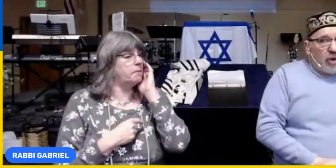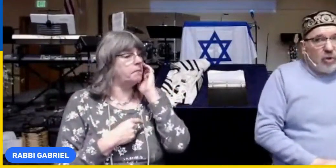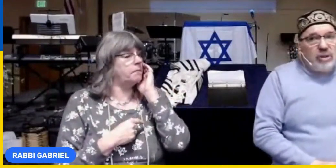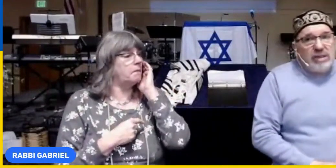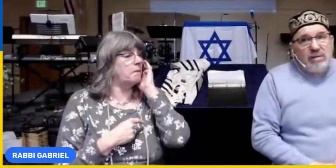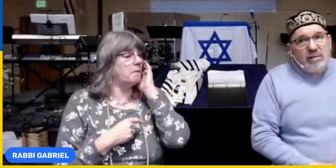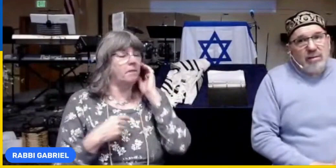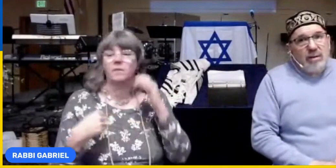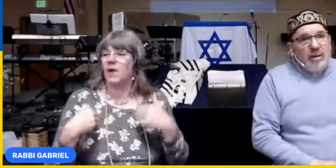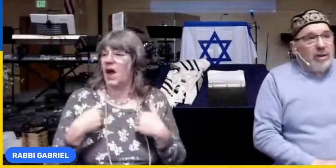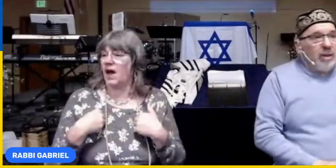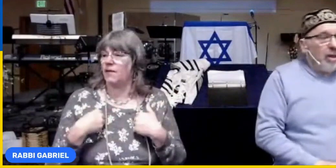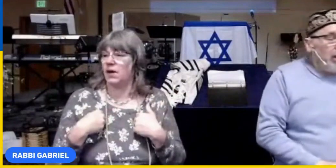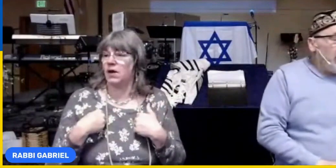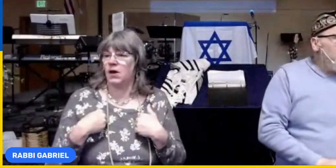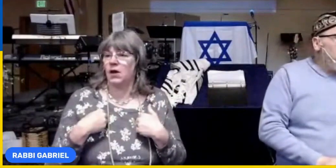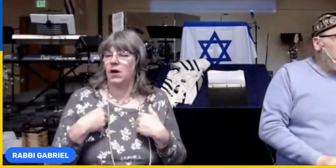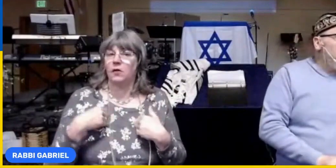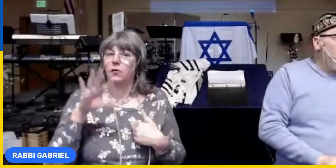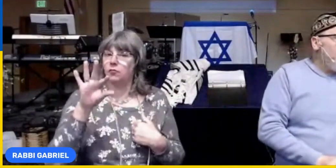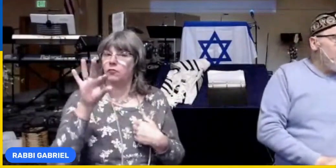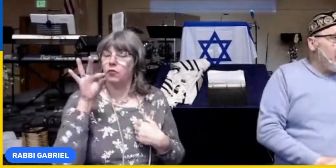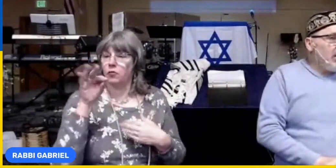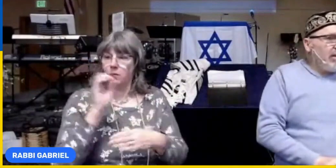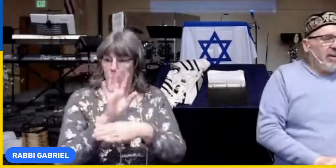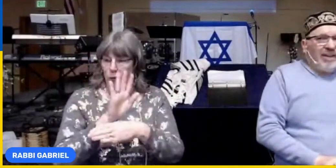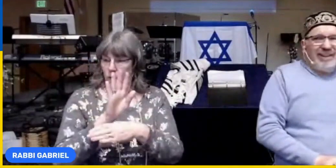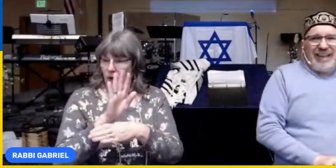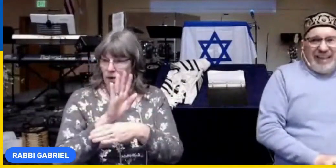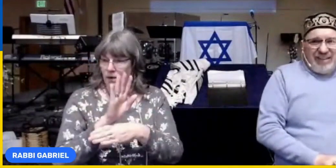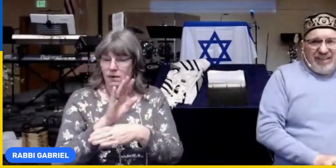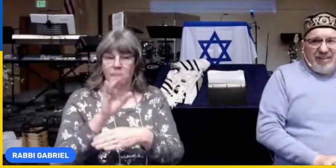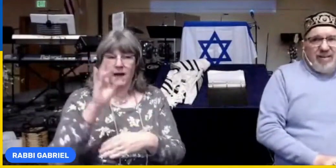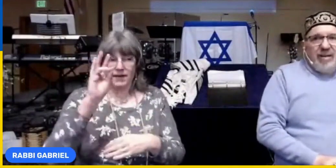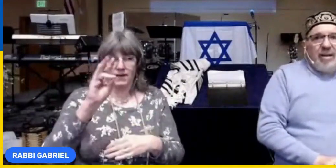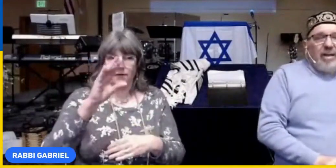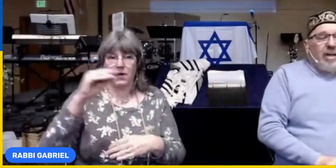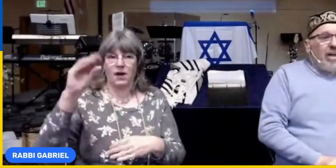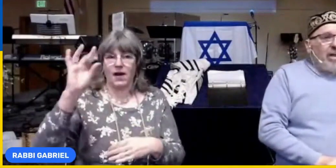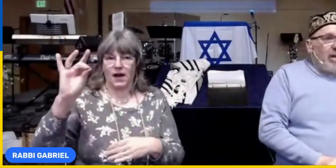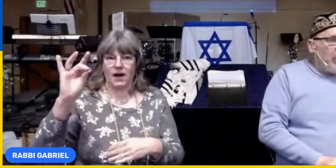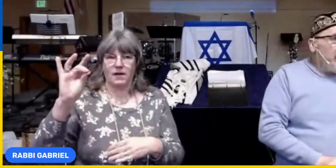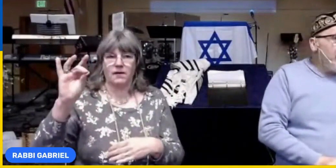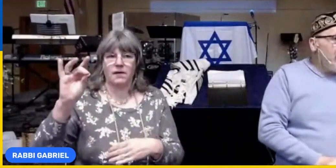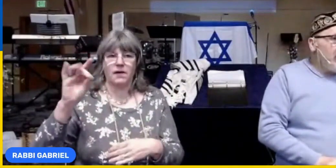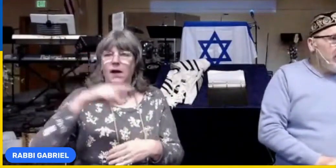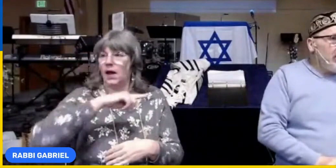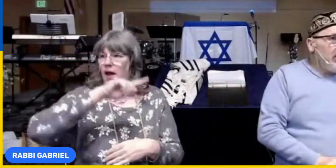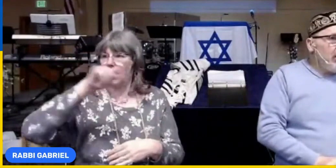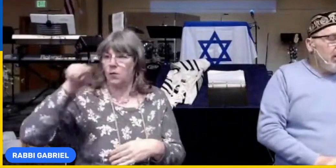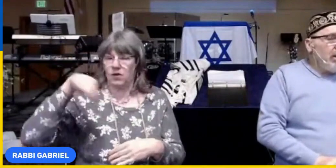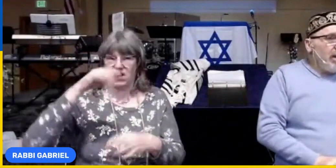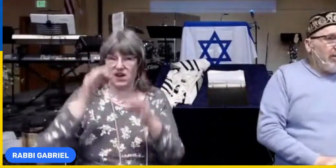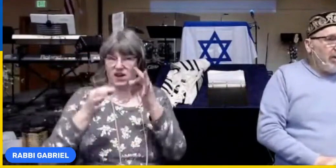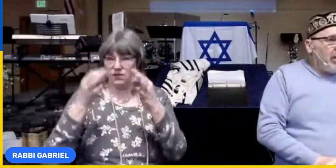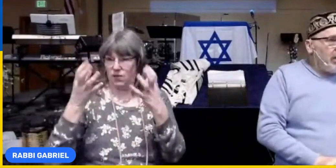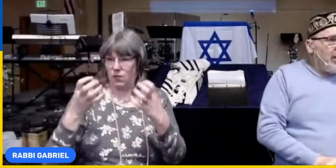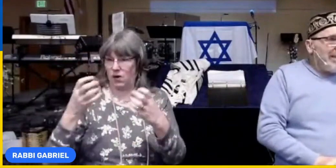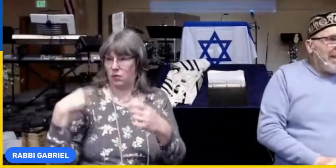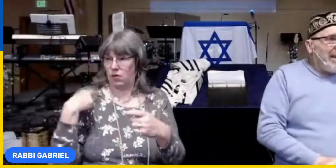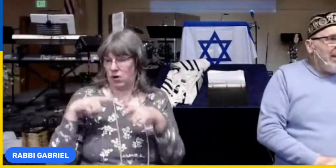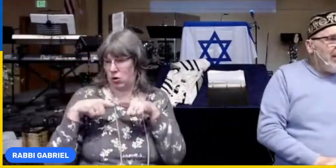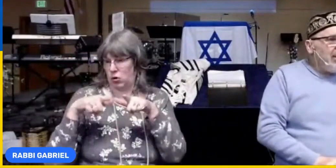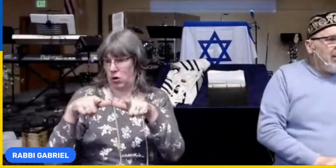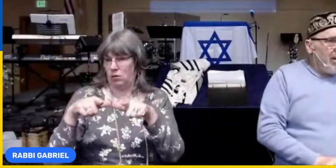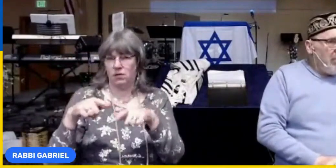they're playing The Chosen. Episode 7 and 8 at the movies. I think